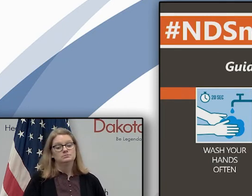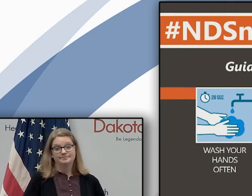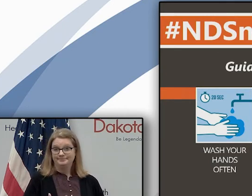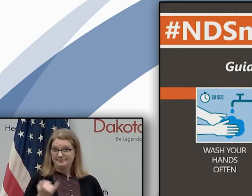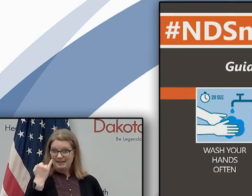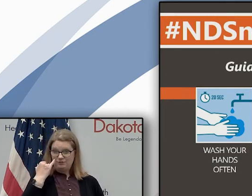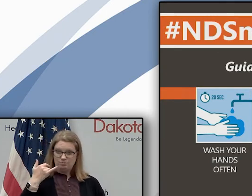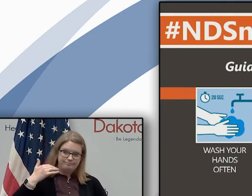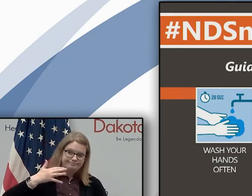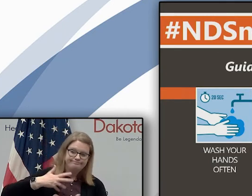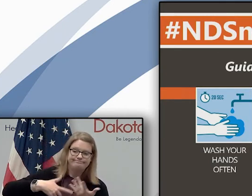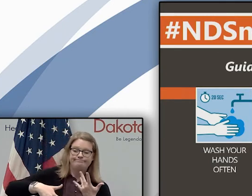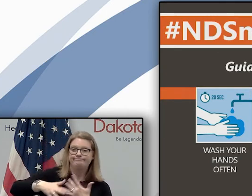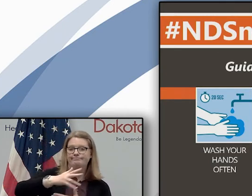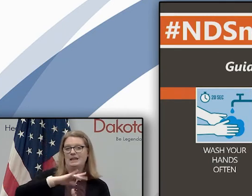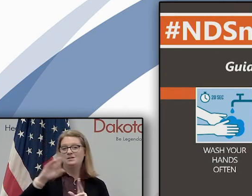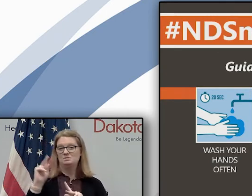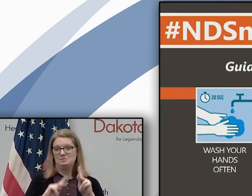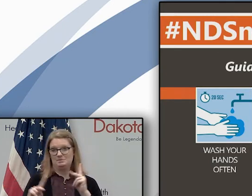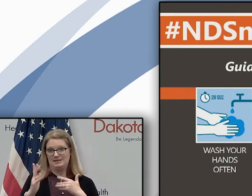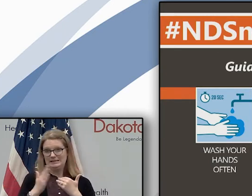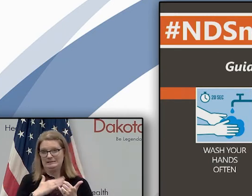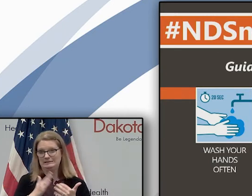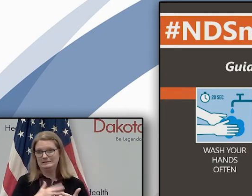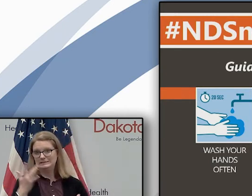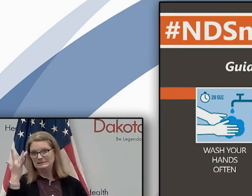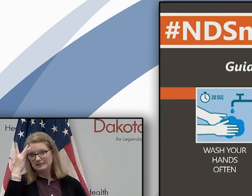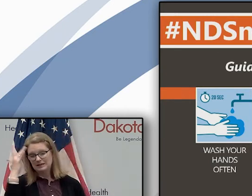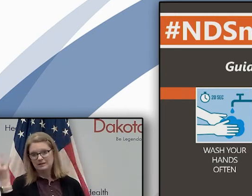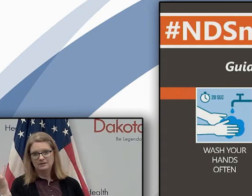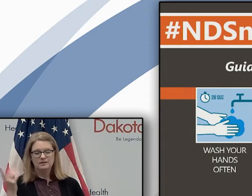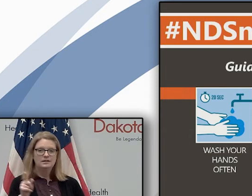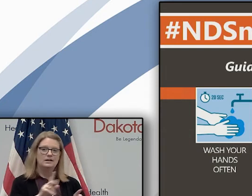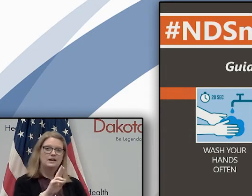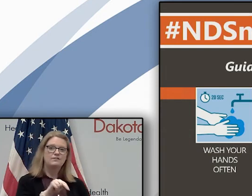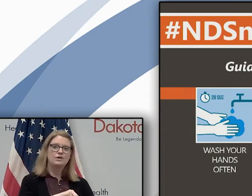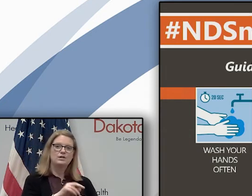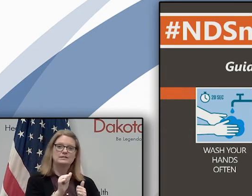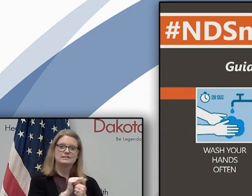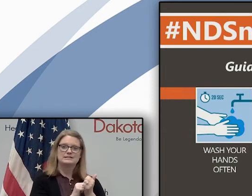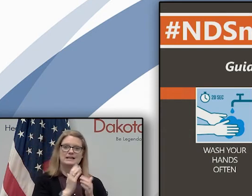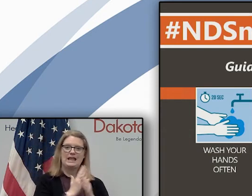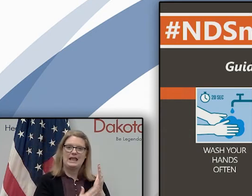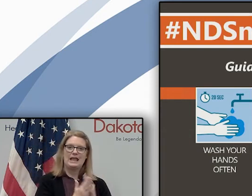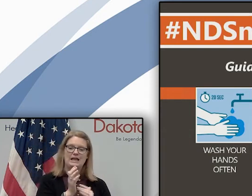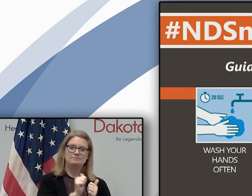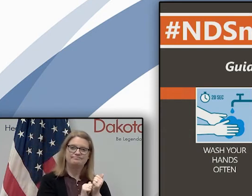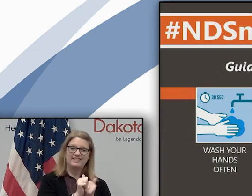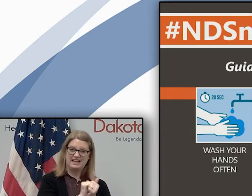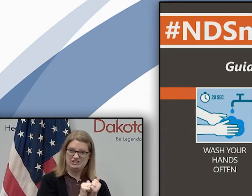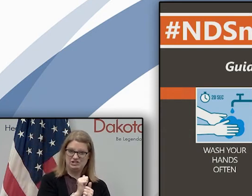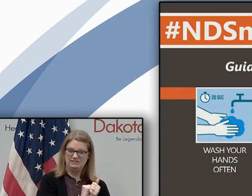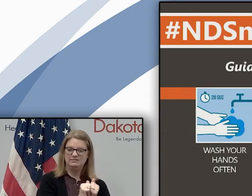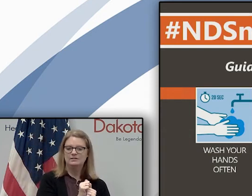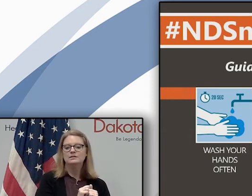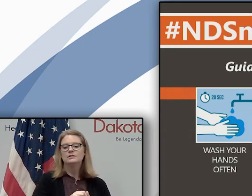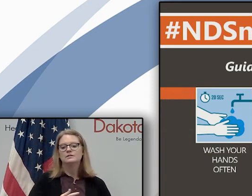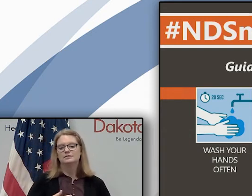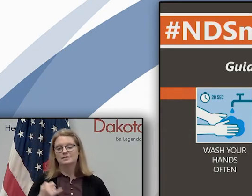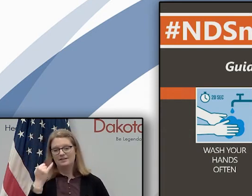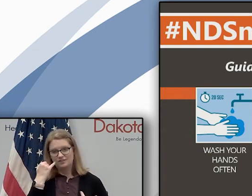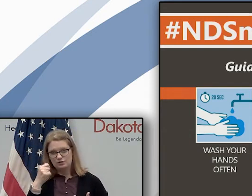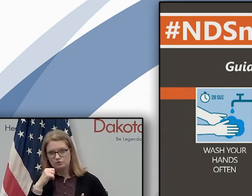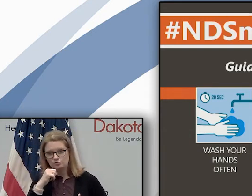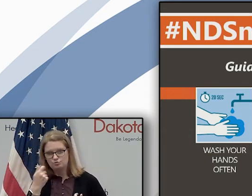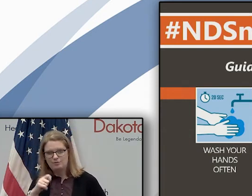if you're around people that are vulnerable, and then of course hand hygiene stops the spread. And again, if you're trying not to get it yourself,